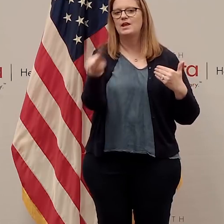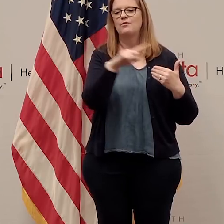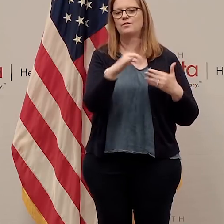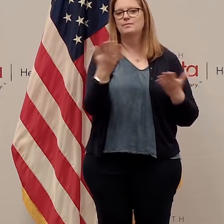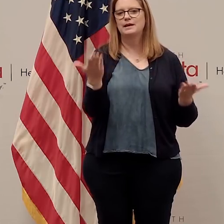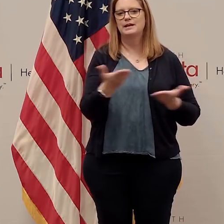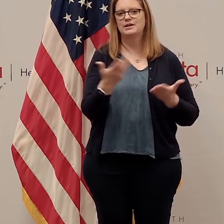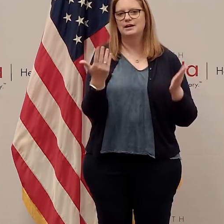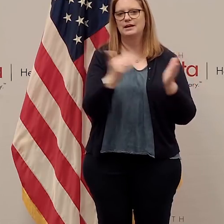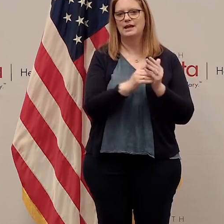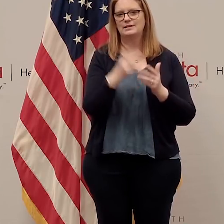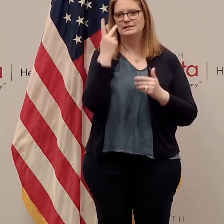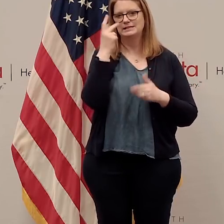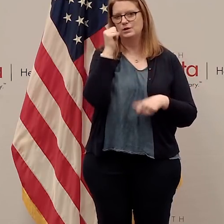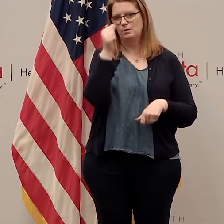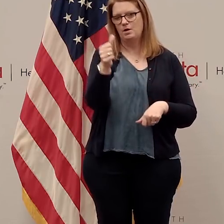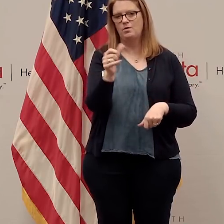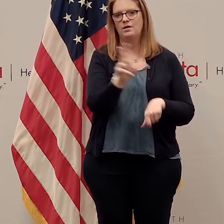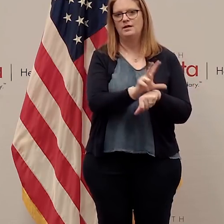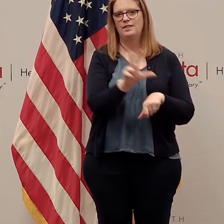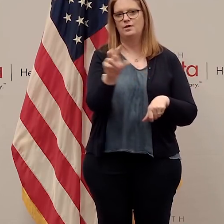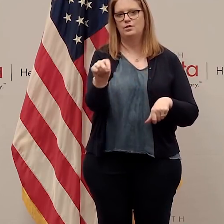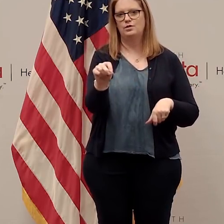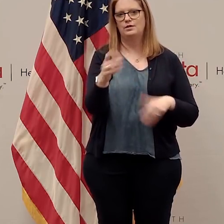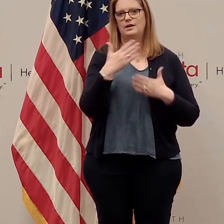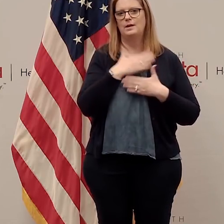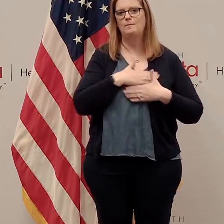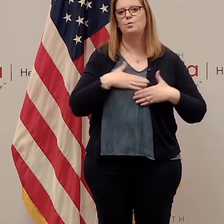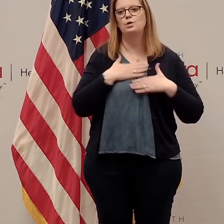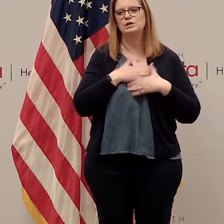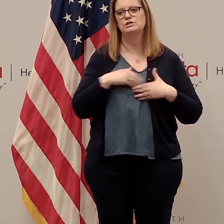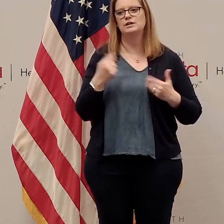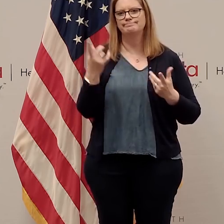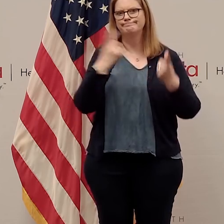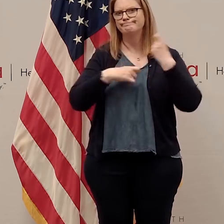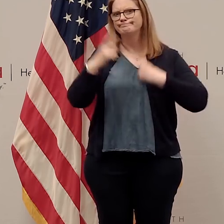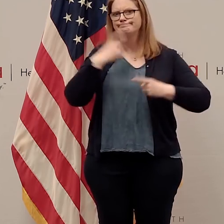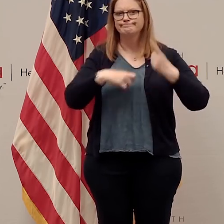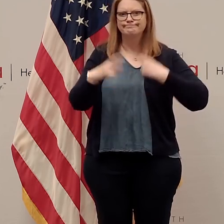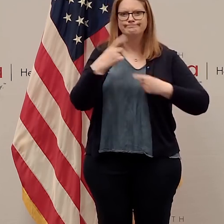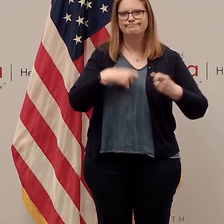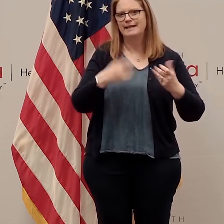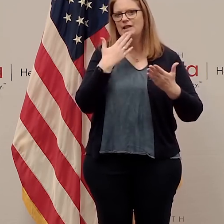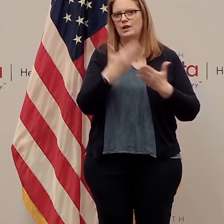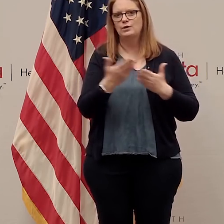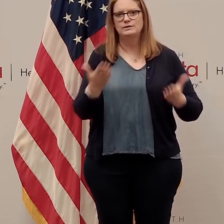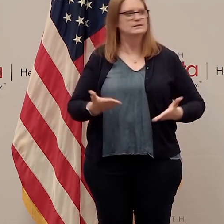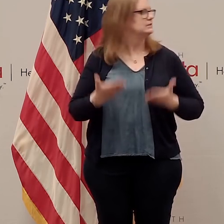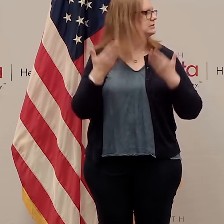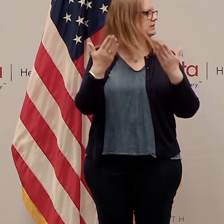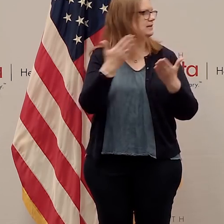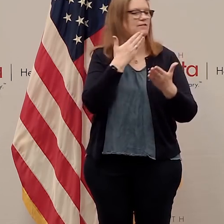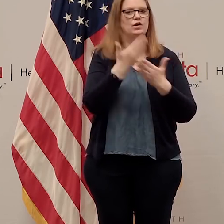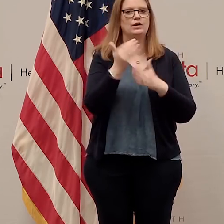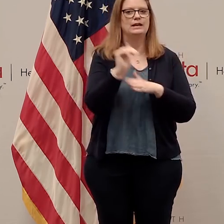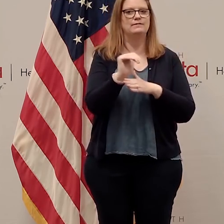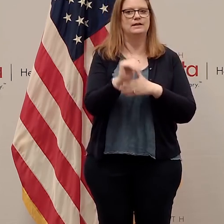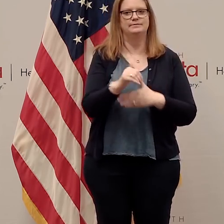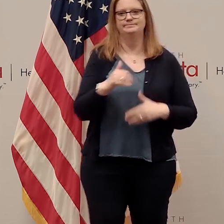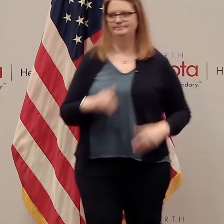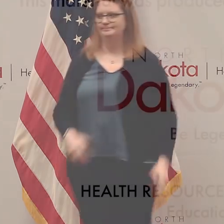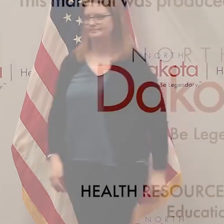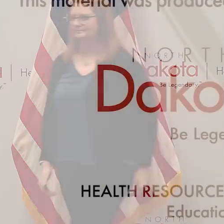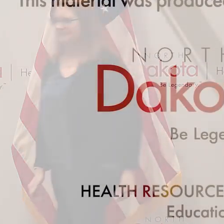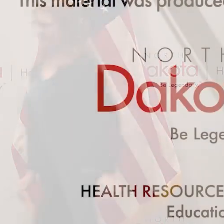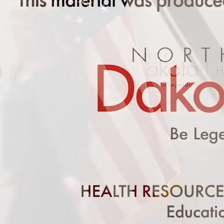being here again today. We'll see you tomorrow at 3:30. Appreciate all the inquisitiveness and all the good suggestions. Have a good evening. Thank you.